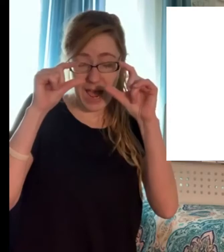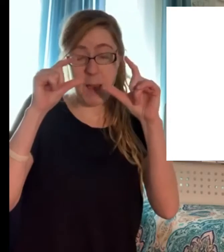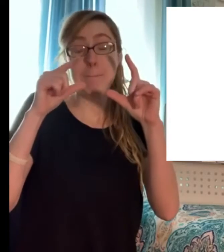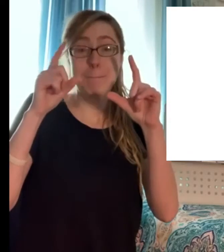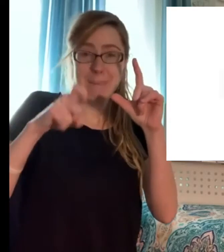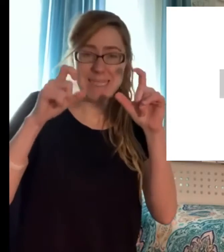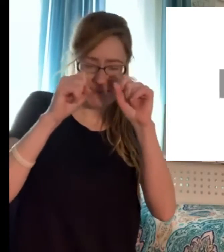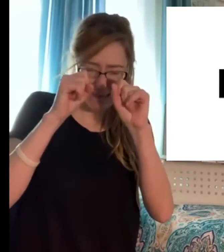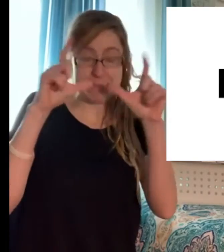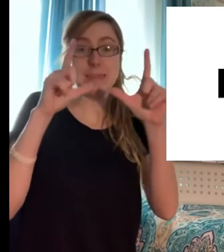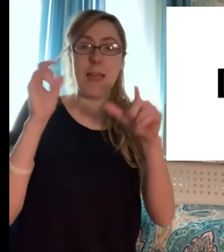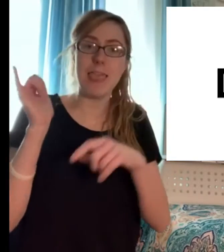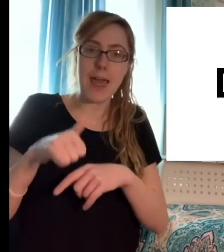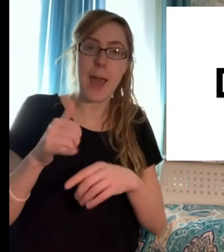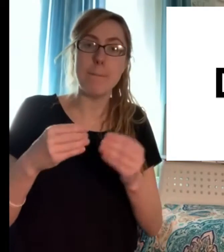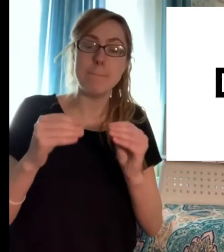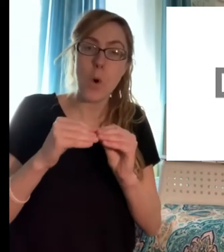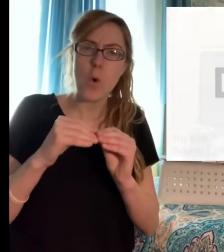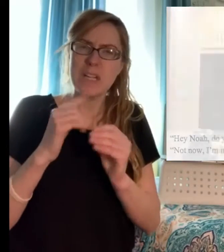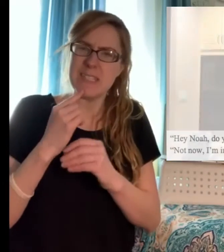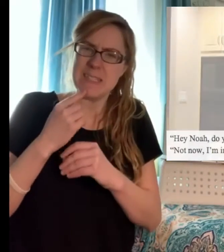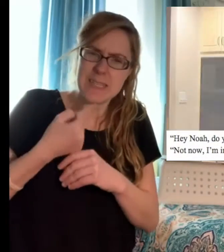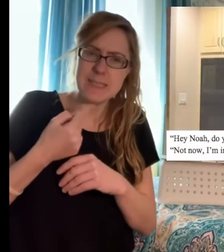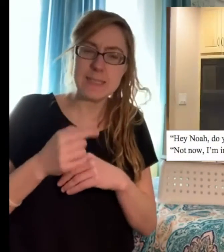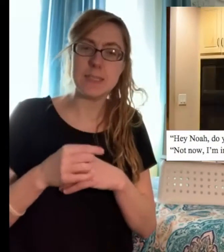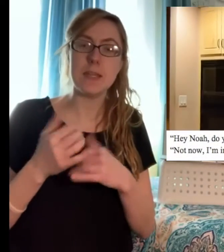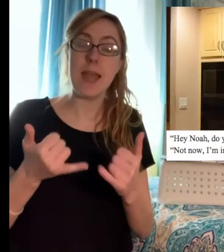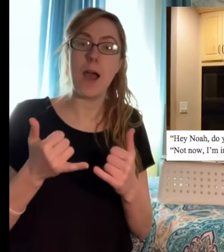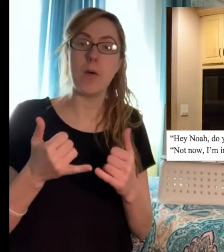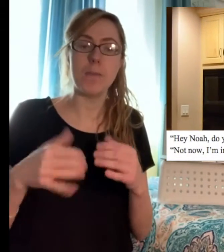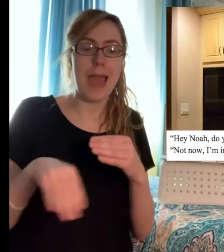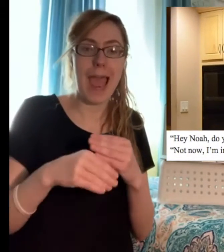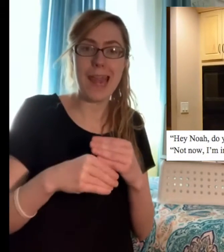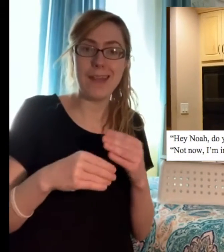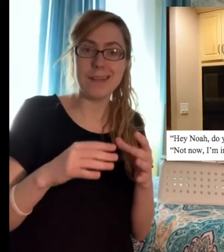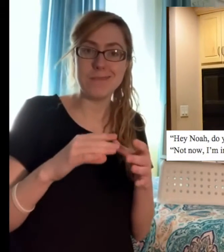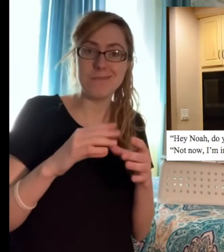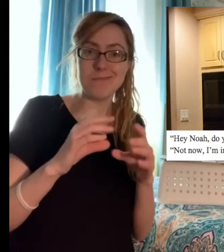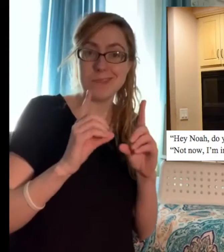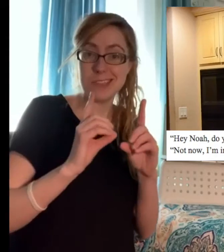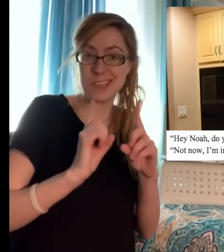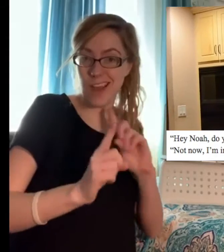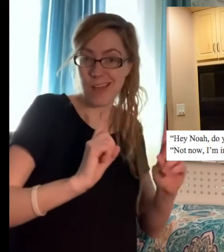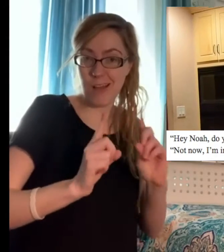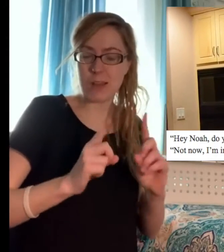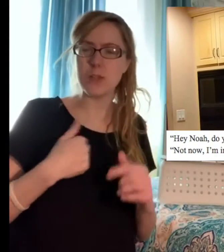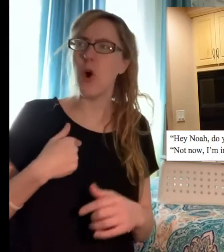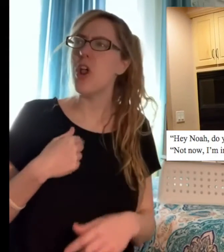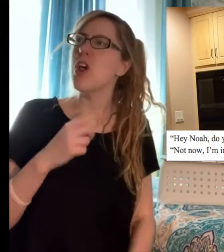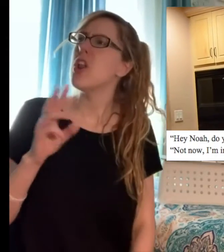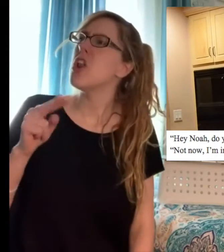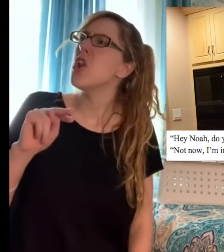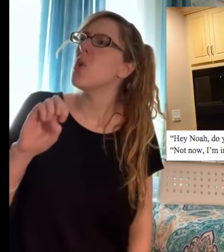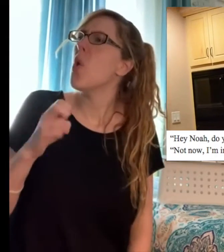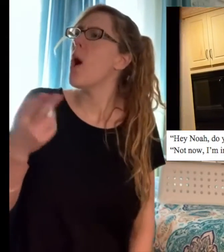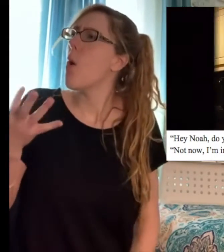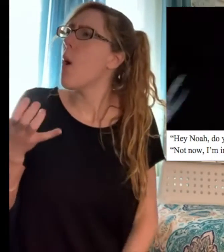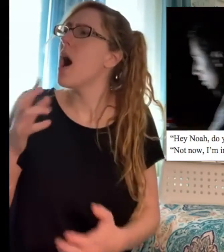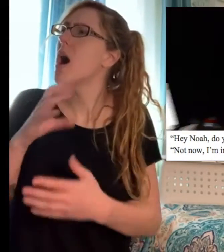intense! Now let's try creating some dialogue. Hey Noah! You want some cookies? My mother yelled at me from the kitchen.